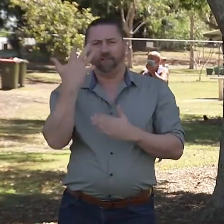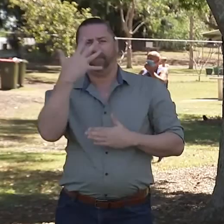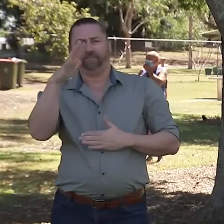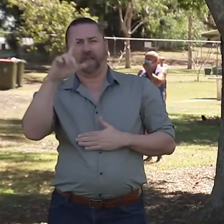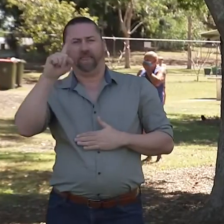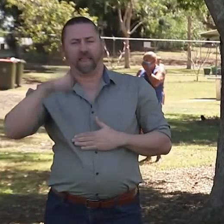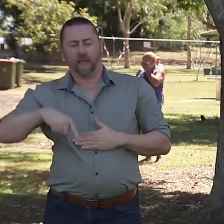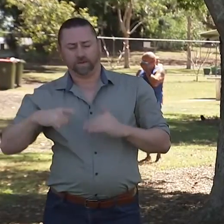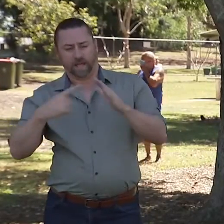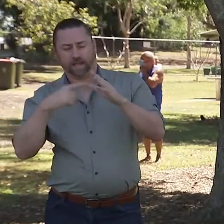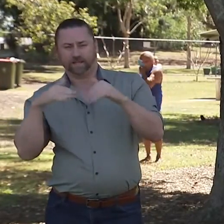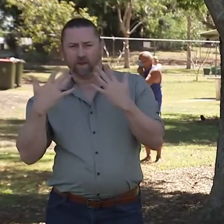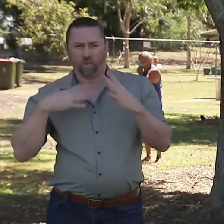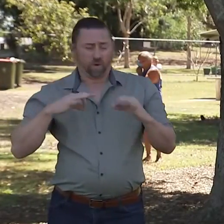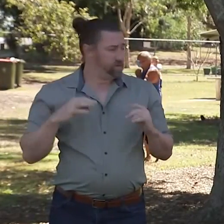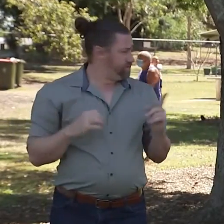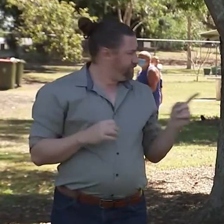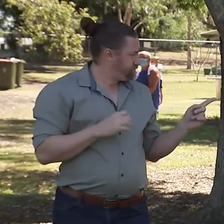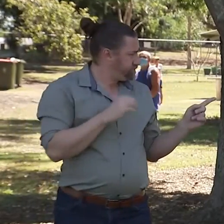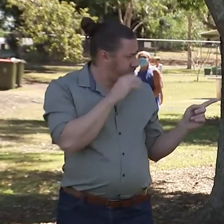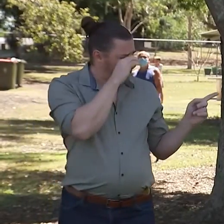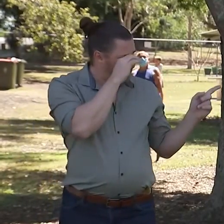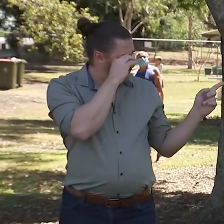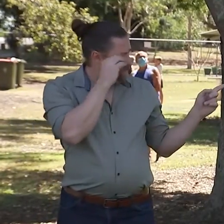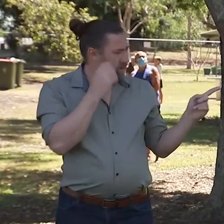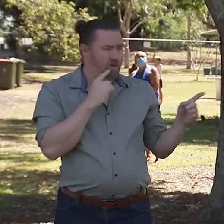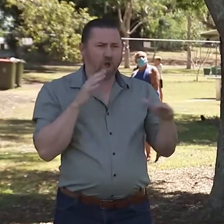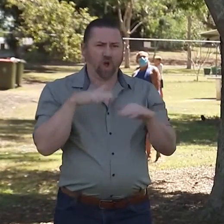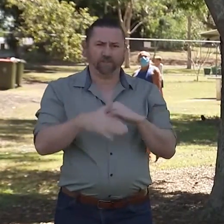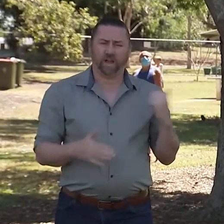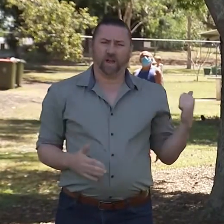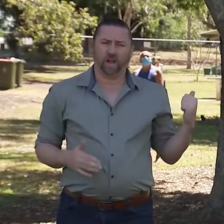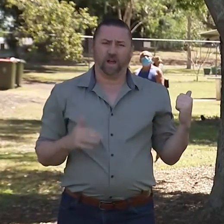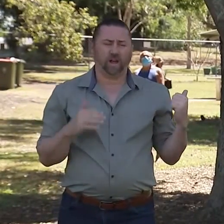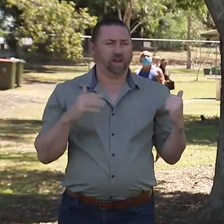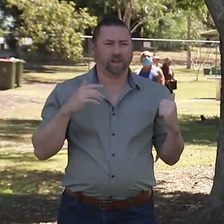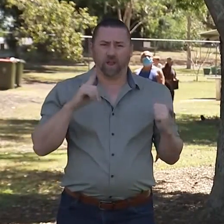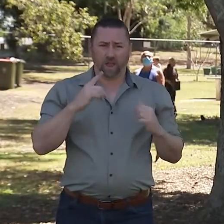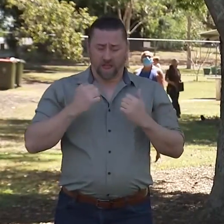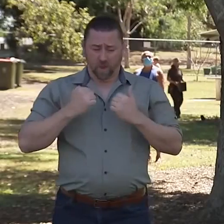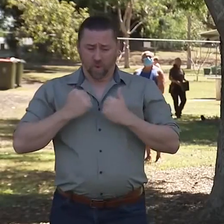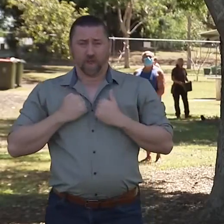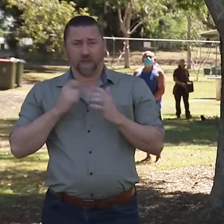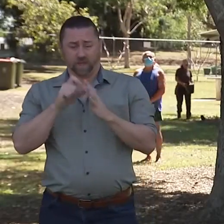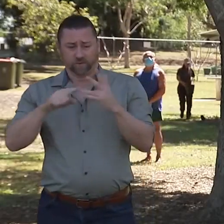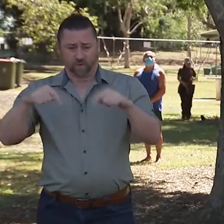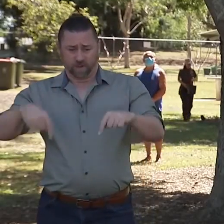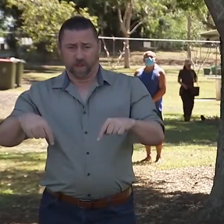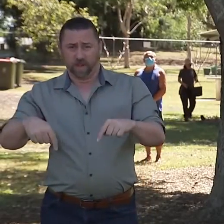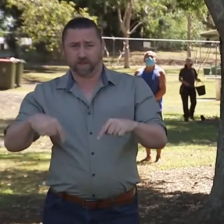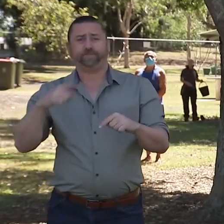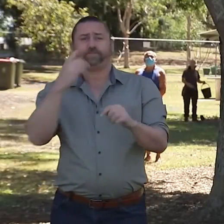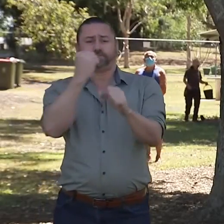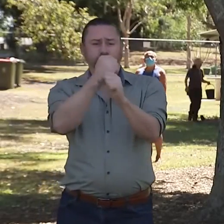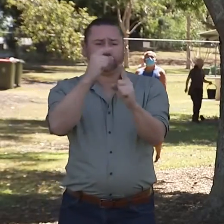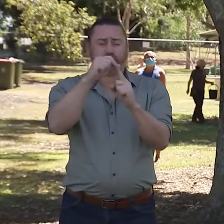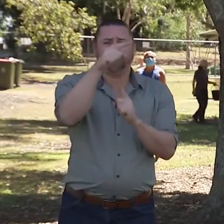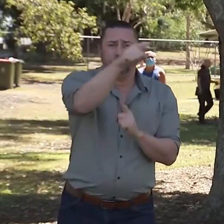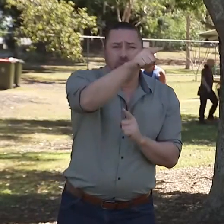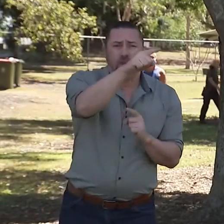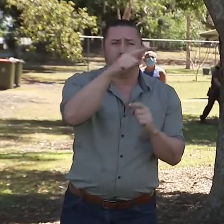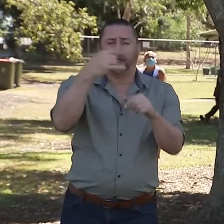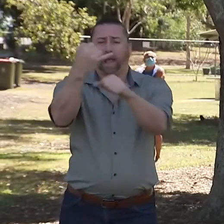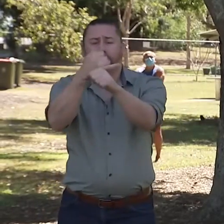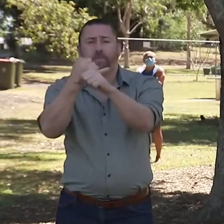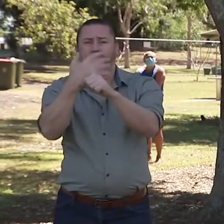50,000 day? My understanding is that we are, because this is the state. This is what we're doing. There's also what the GPs and the pharmacies